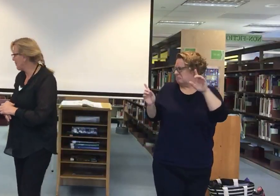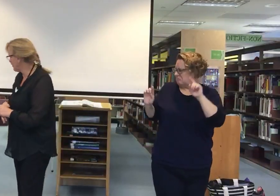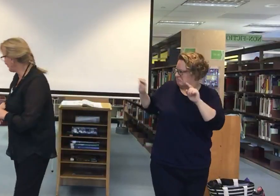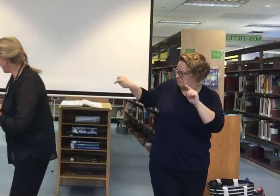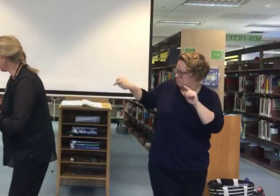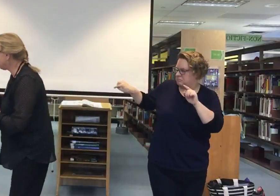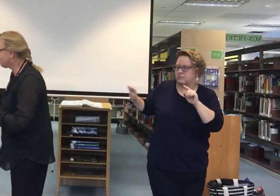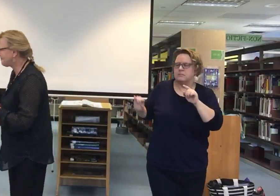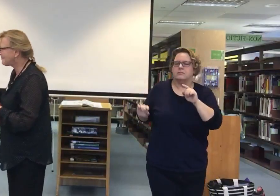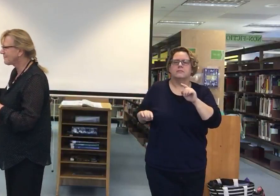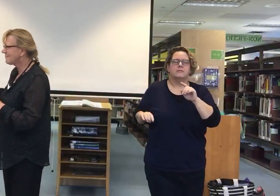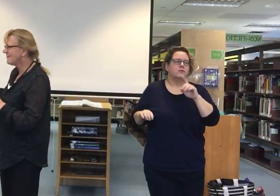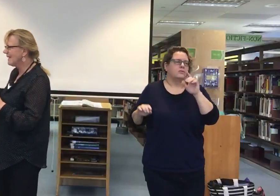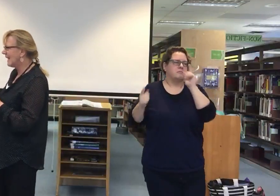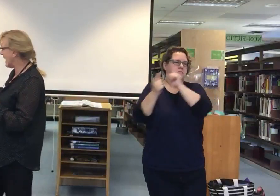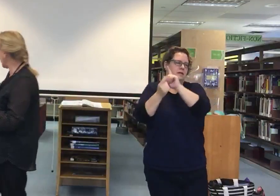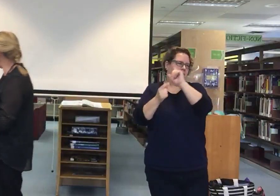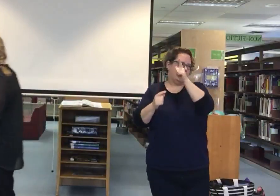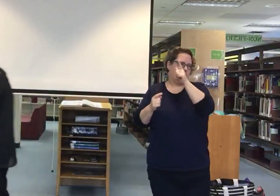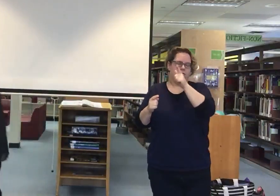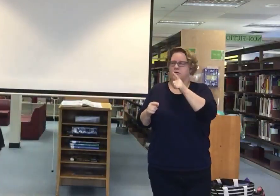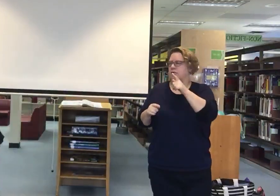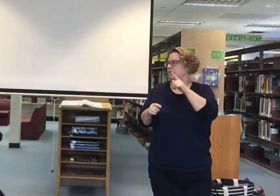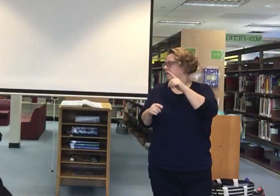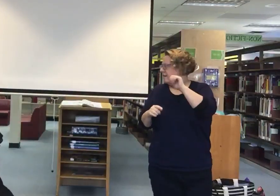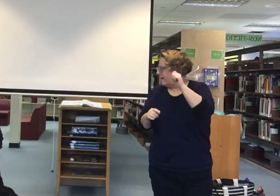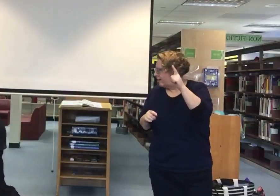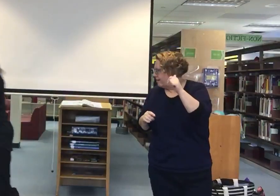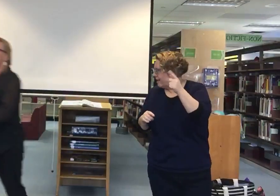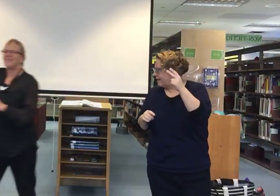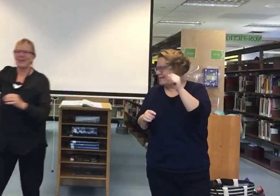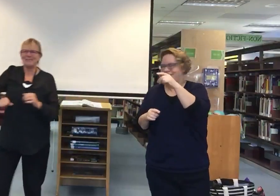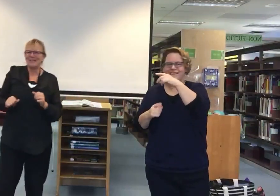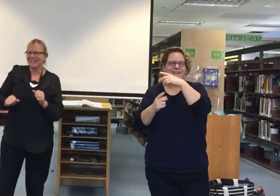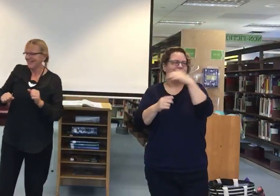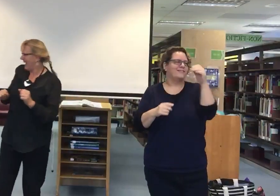bit from her later. Alana and Rachel.